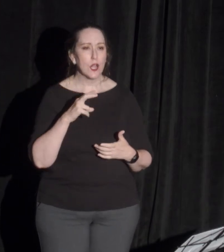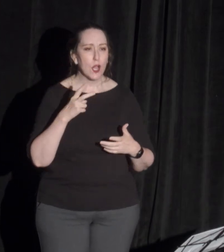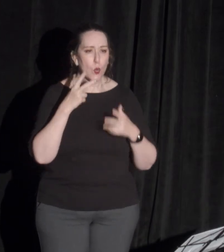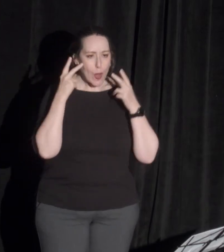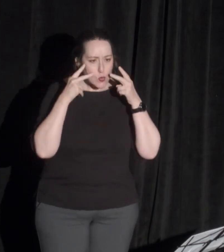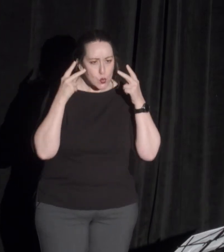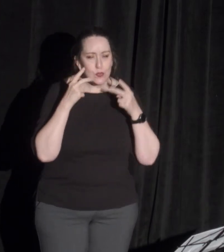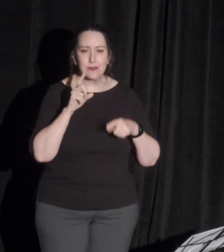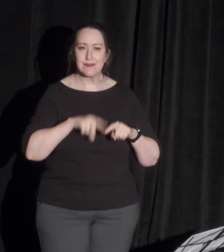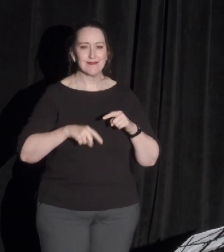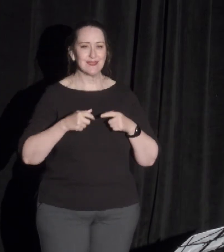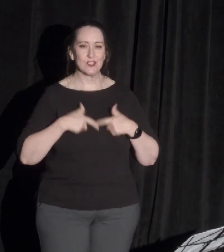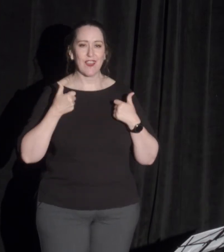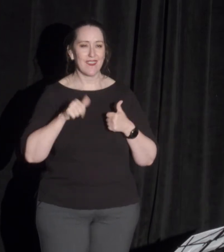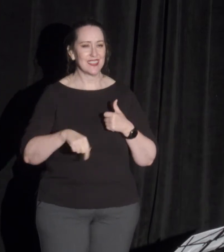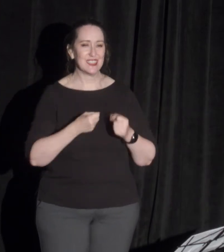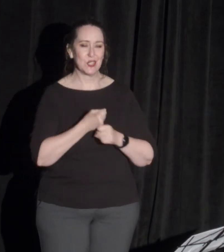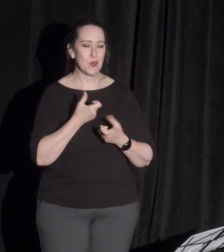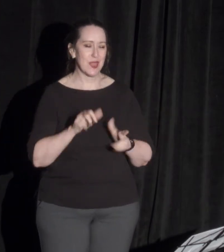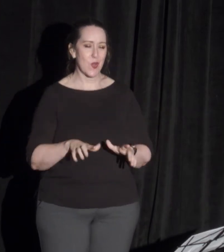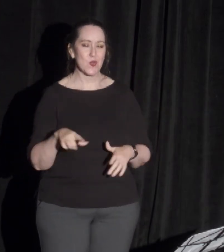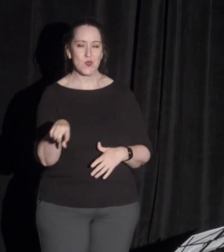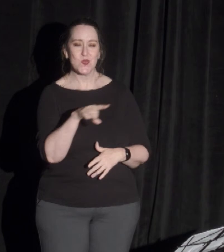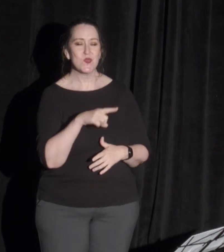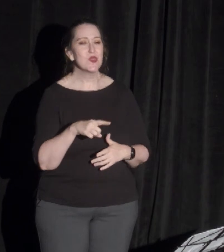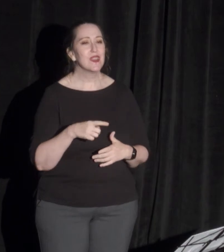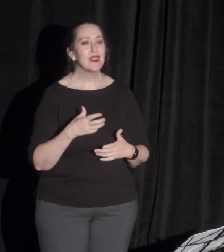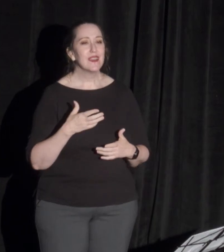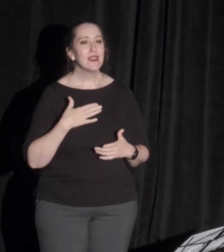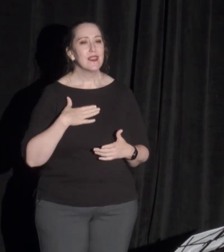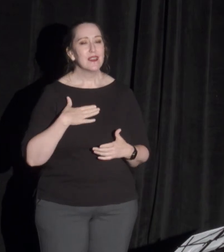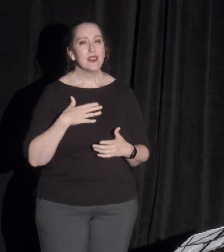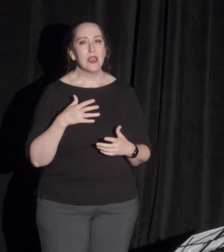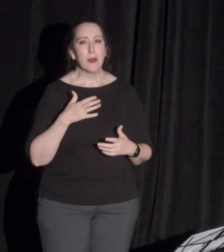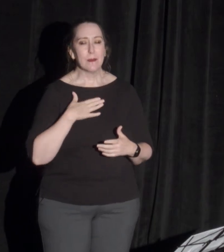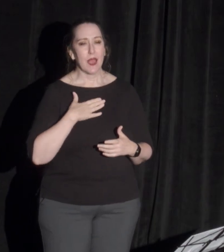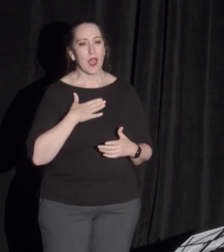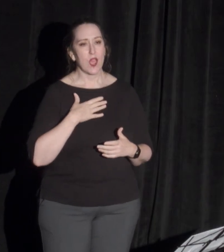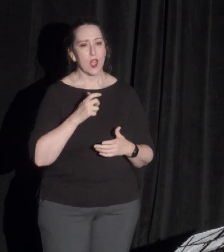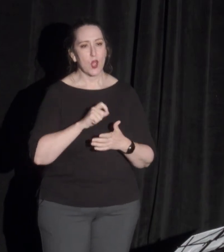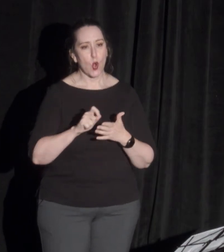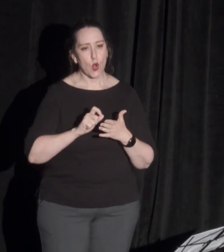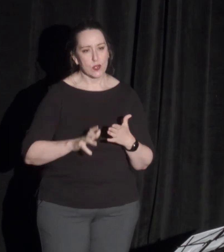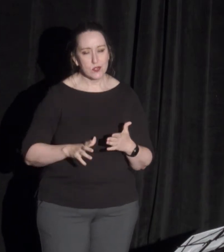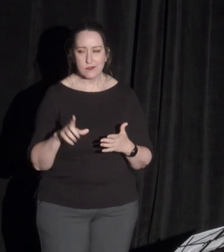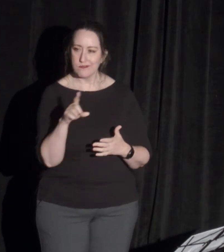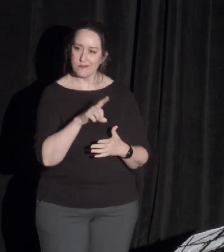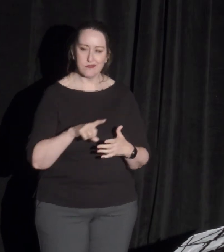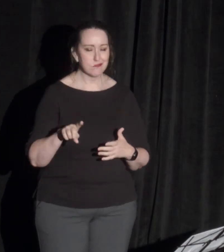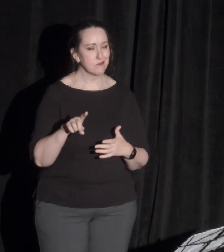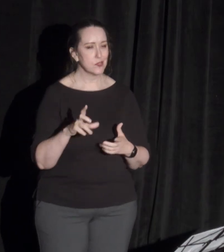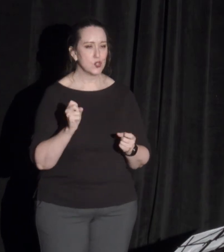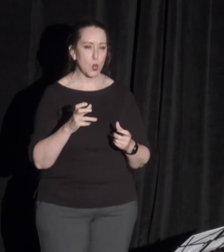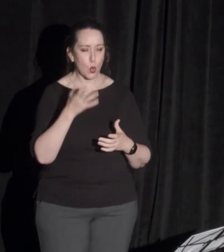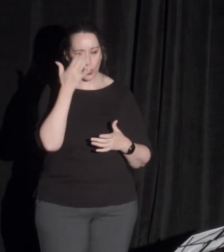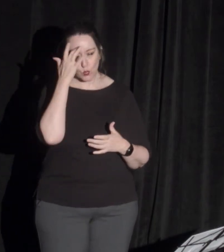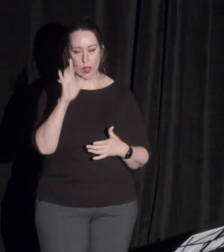this year without you. And finally, to my authors, you are so brilliant. I